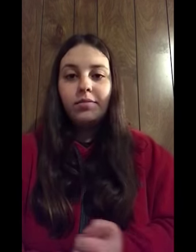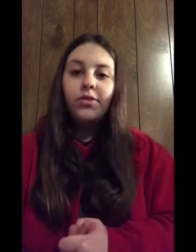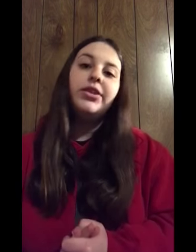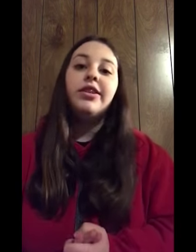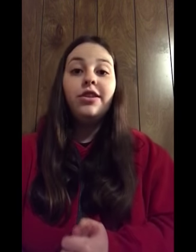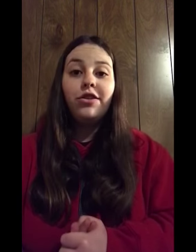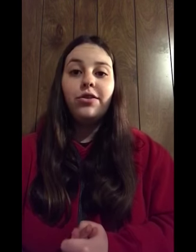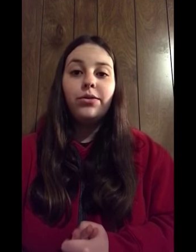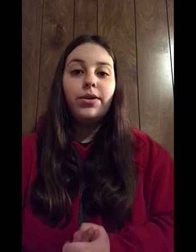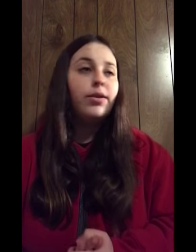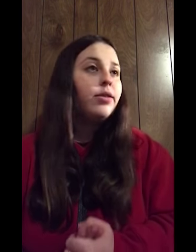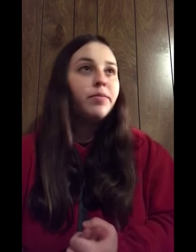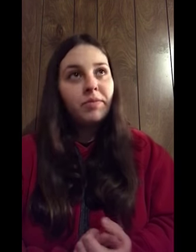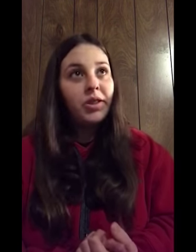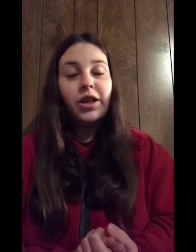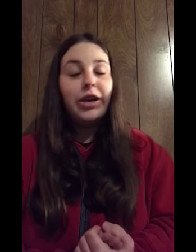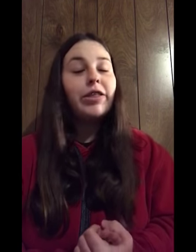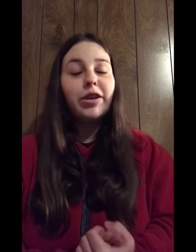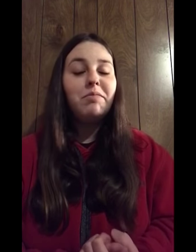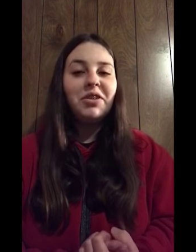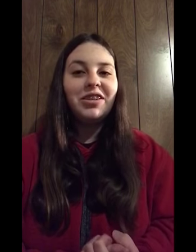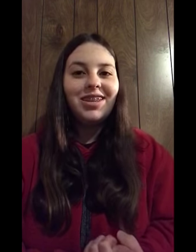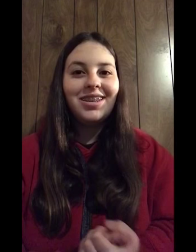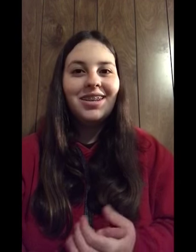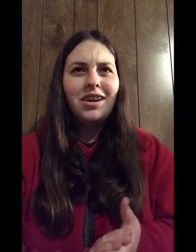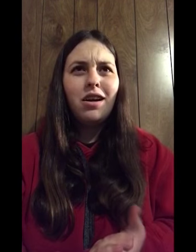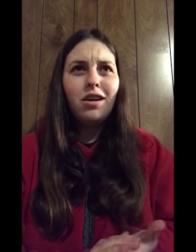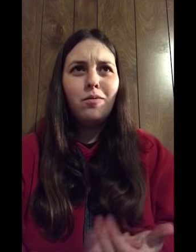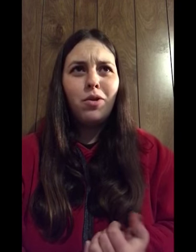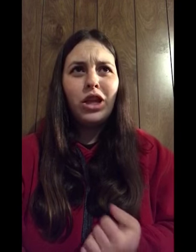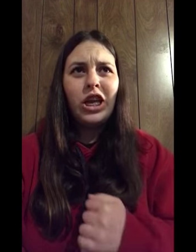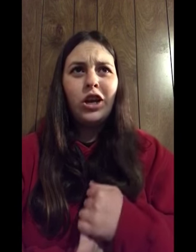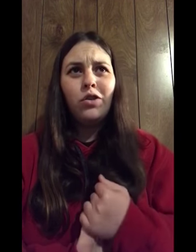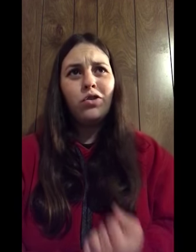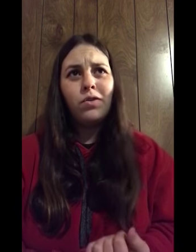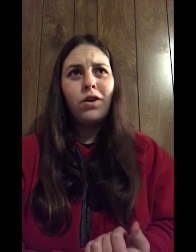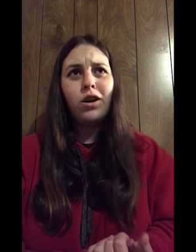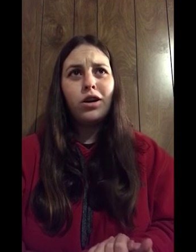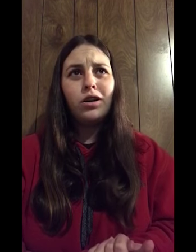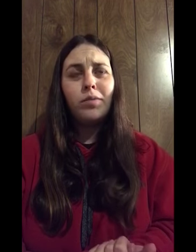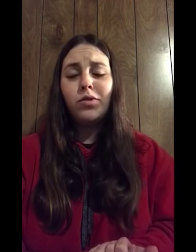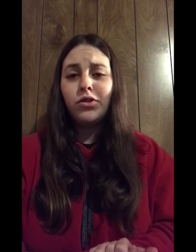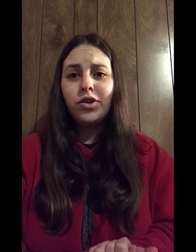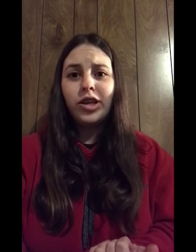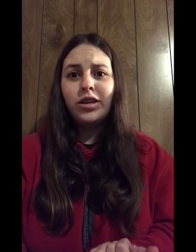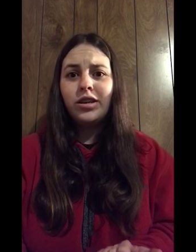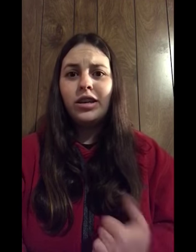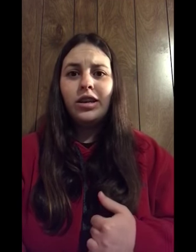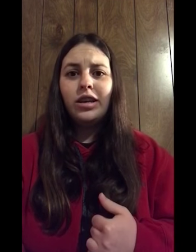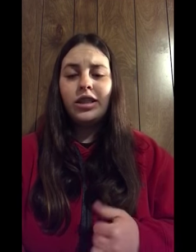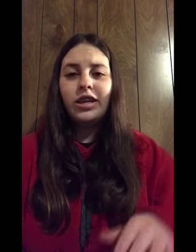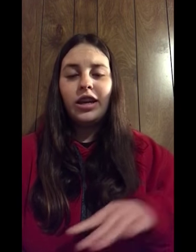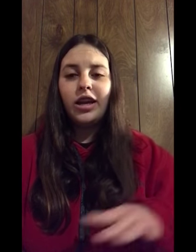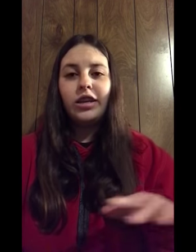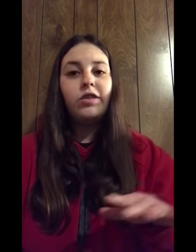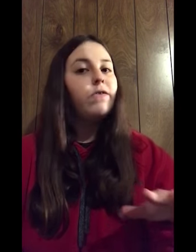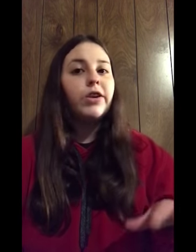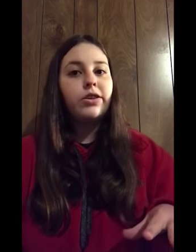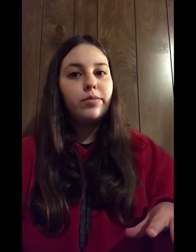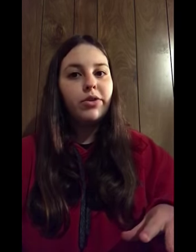I'm going to teach you a lot of the numbers. We're only gonna go so far up to 30, and then it kind of gets very simple